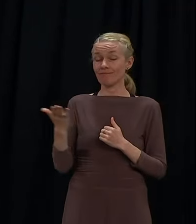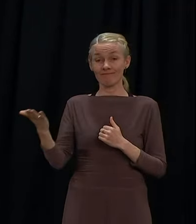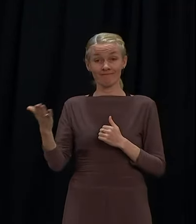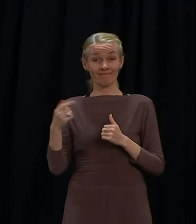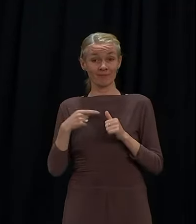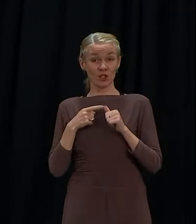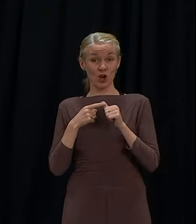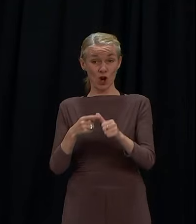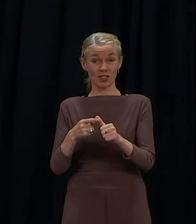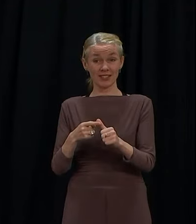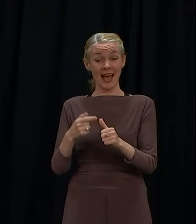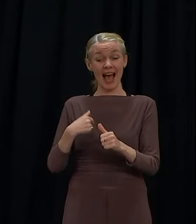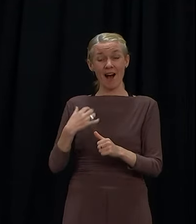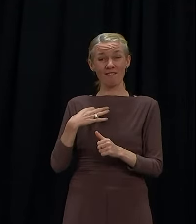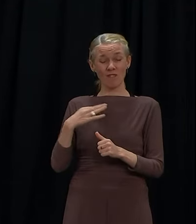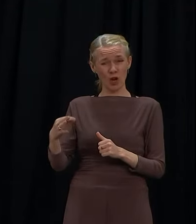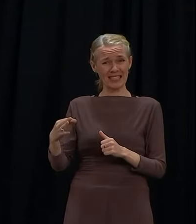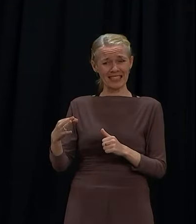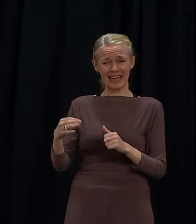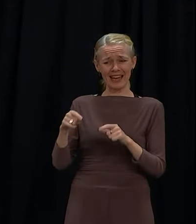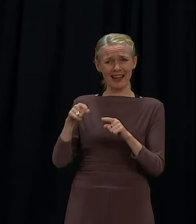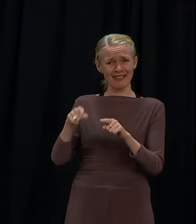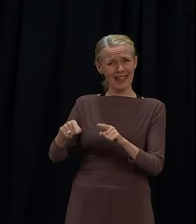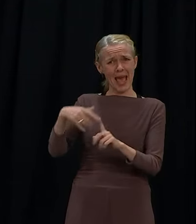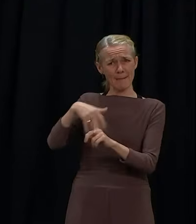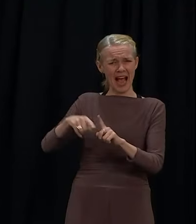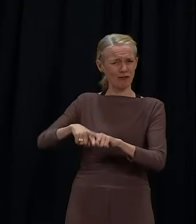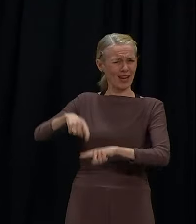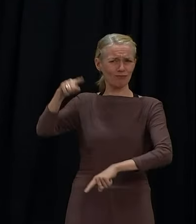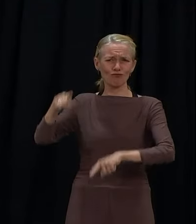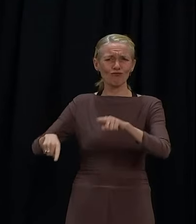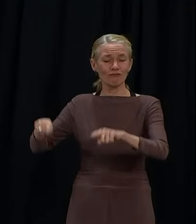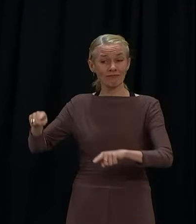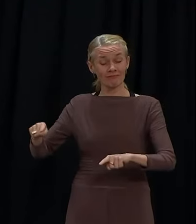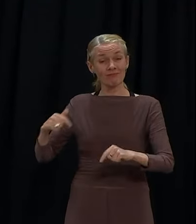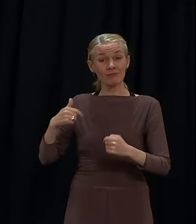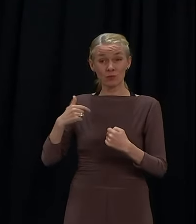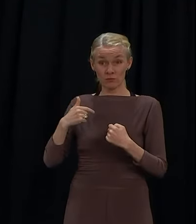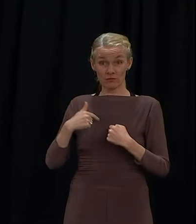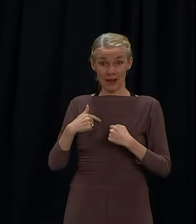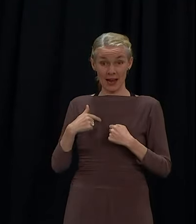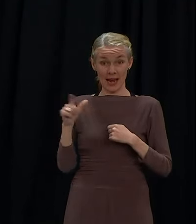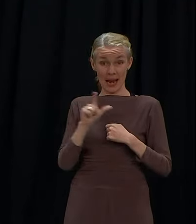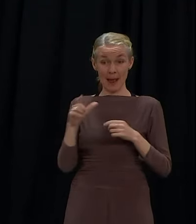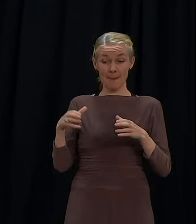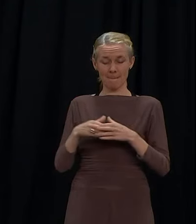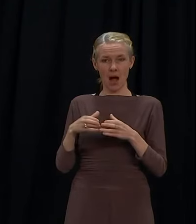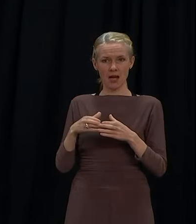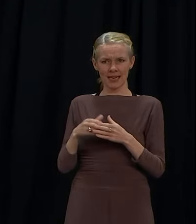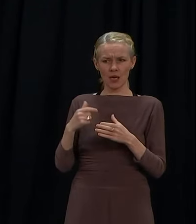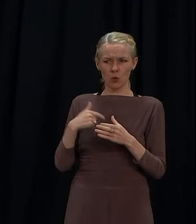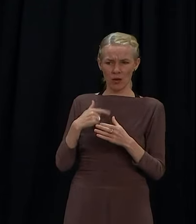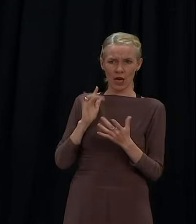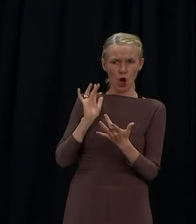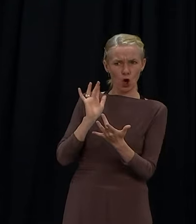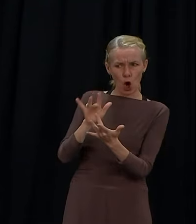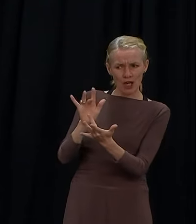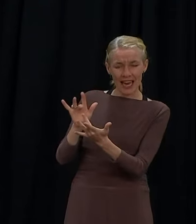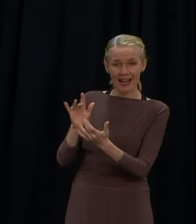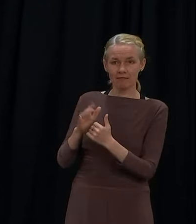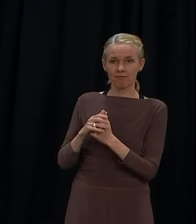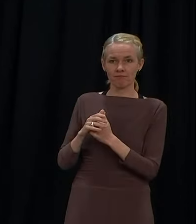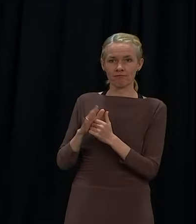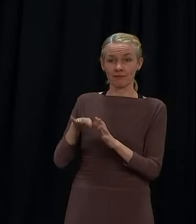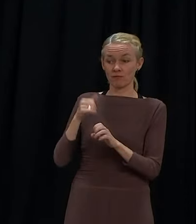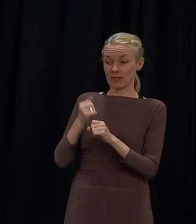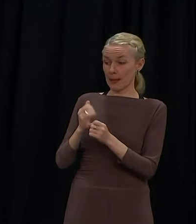that category. And so, look, it's on us to try and reach those people. We have done a lot. MPs have individually